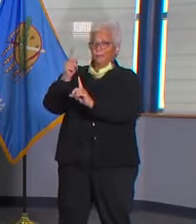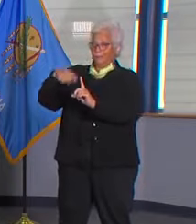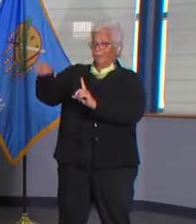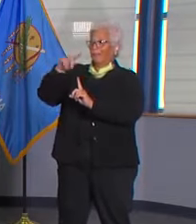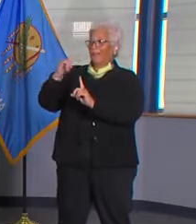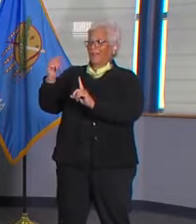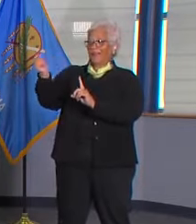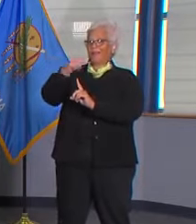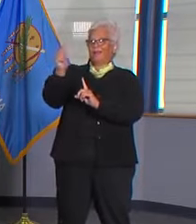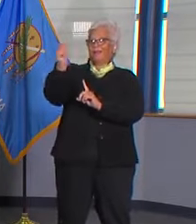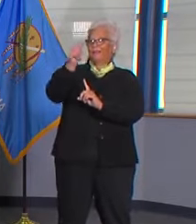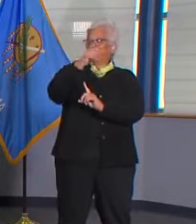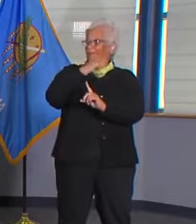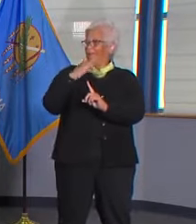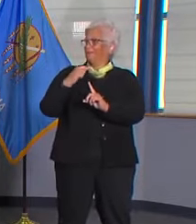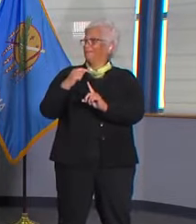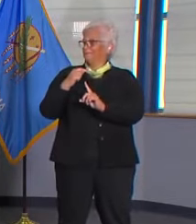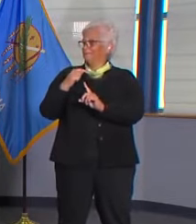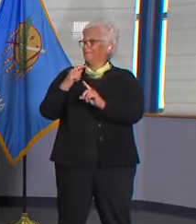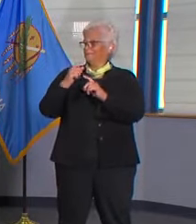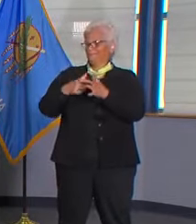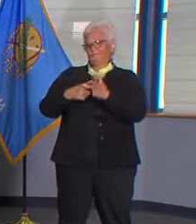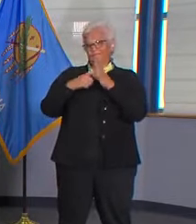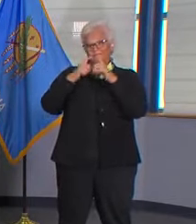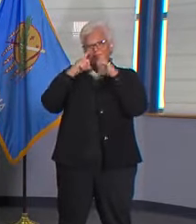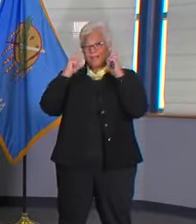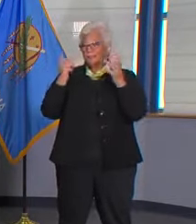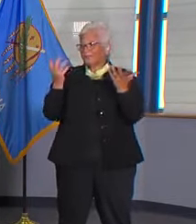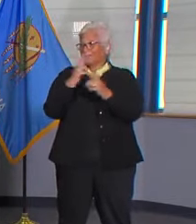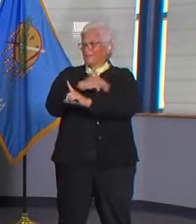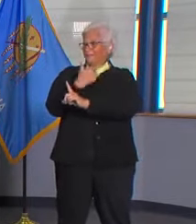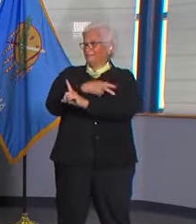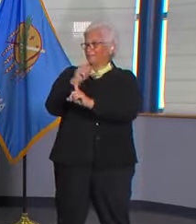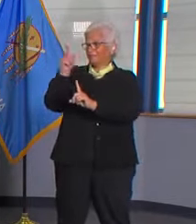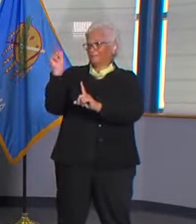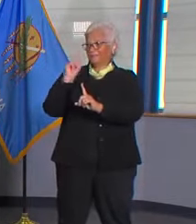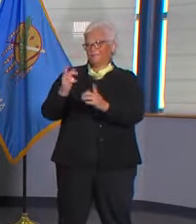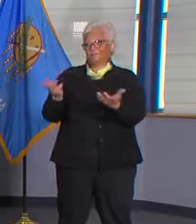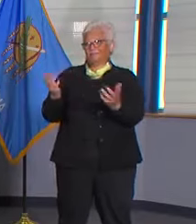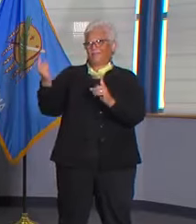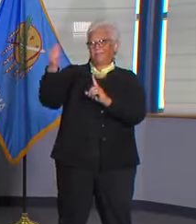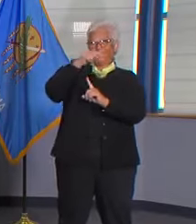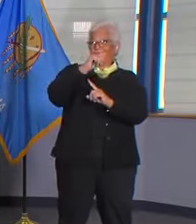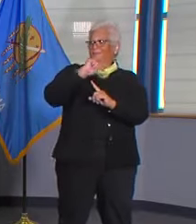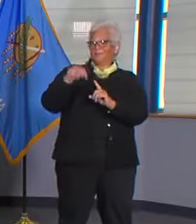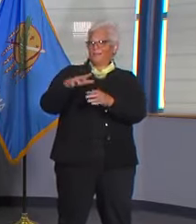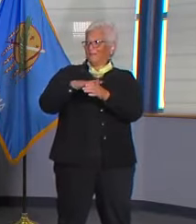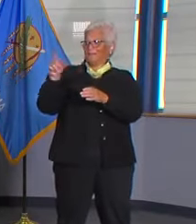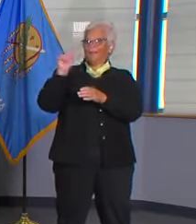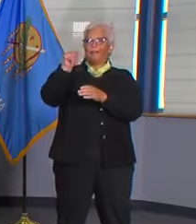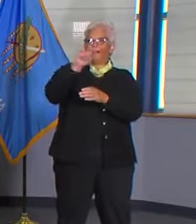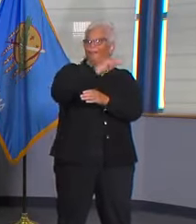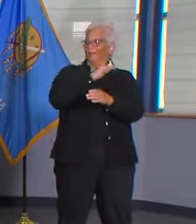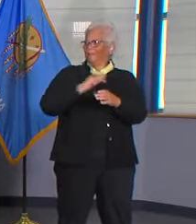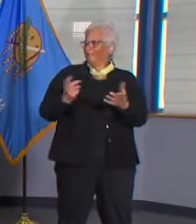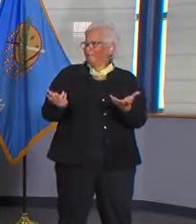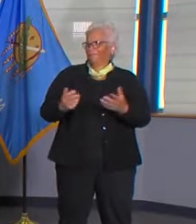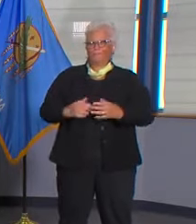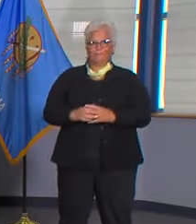I think that when our first and foremost concern is protecting the capacity of those hospitals